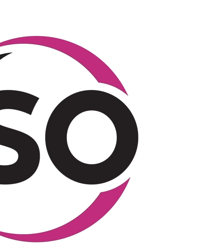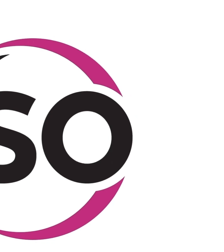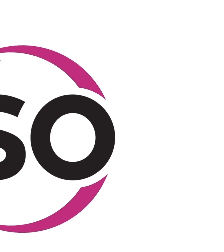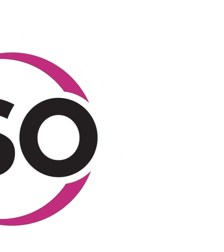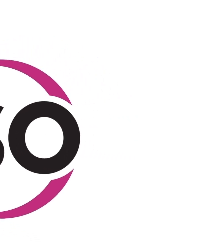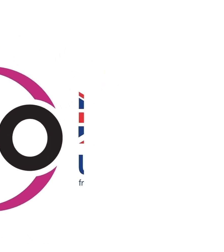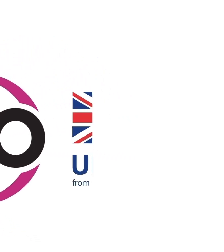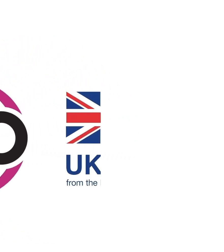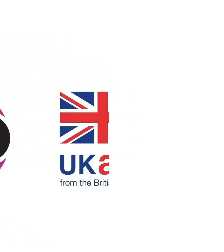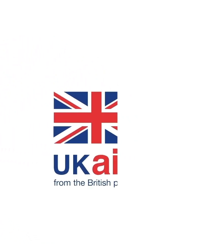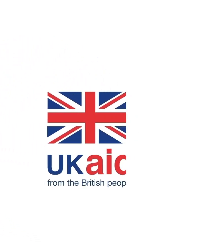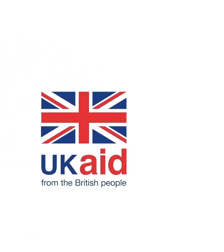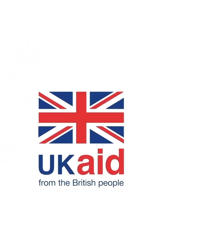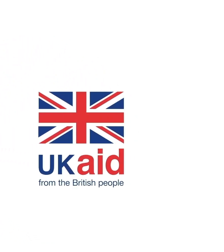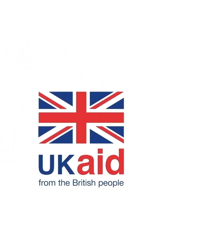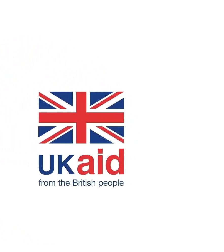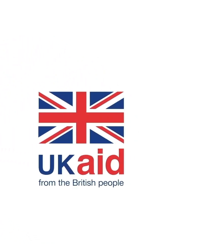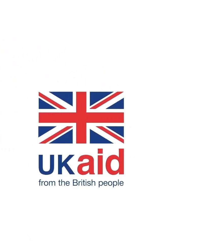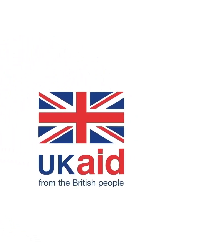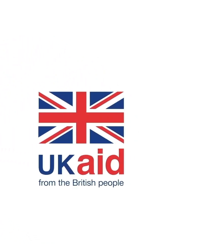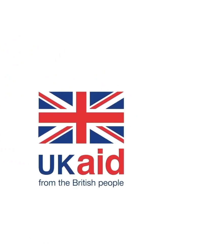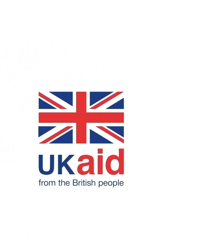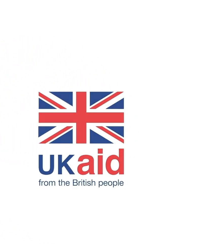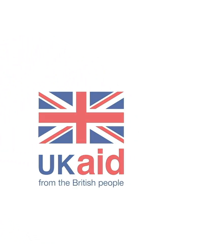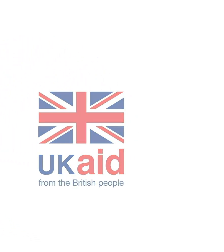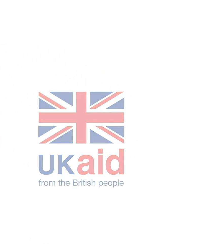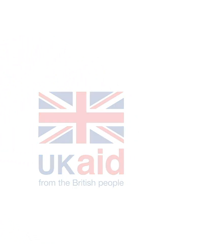VSO UK aid.